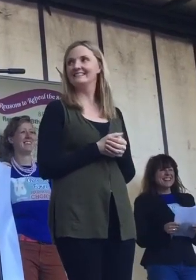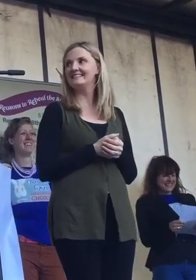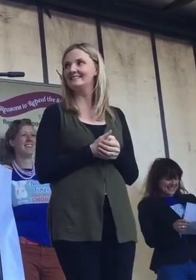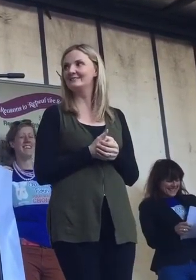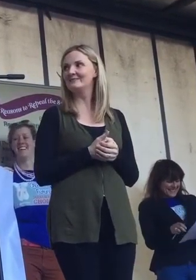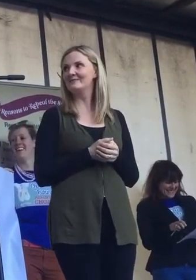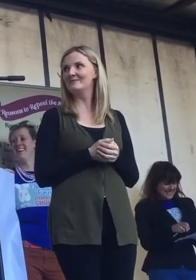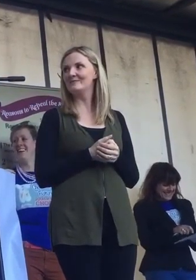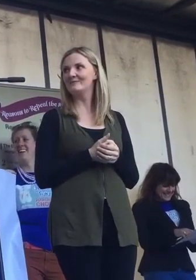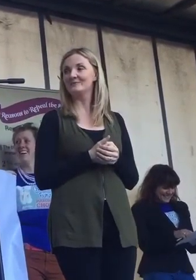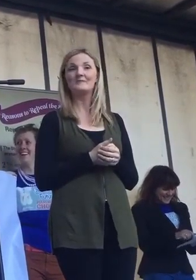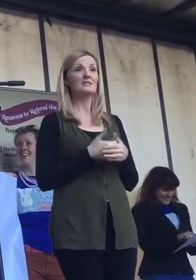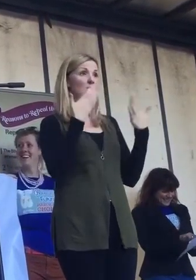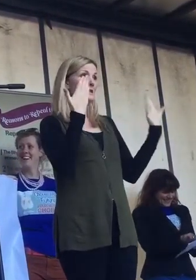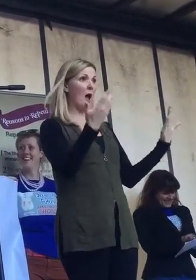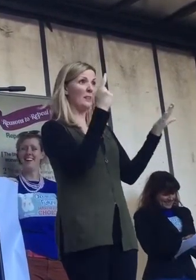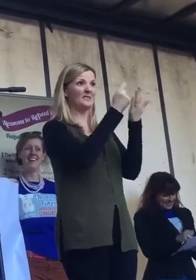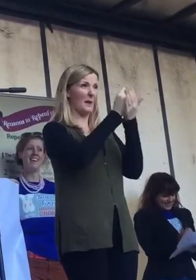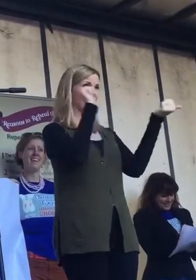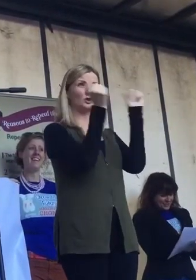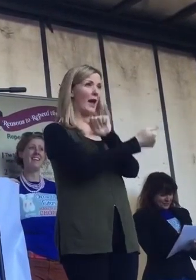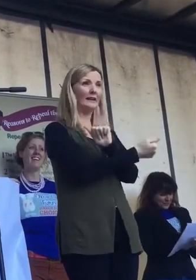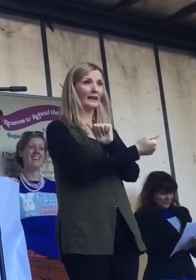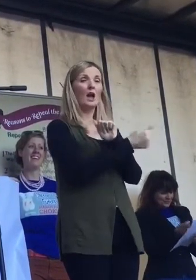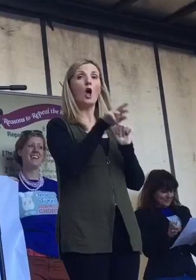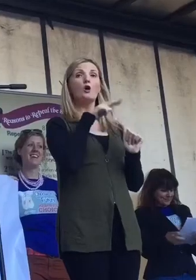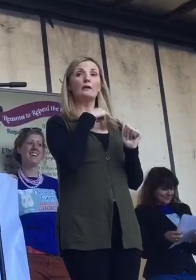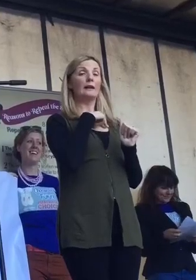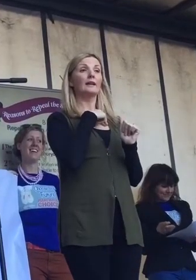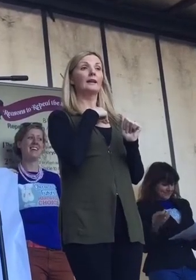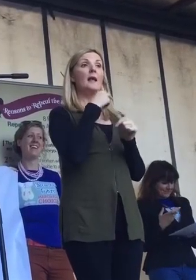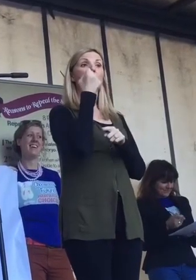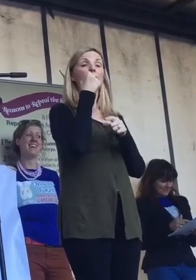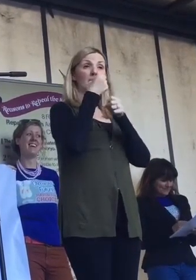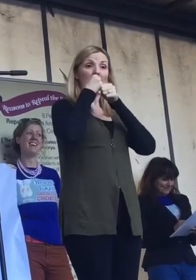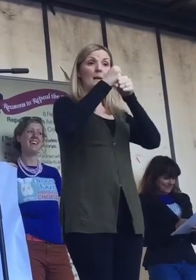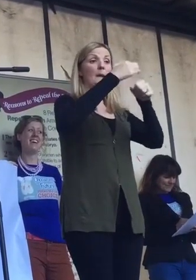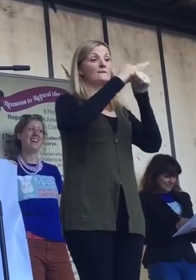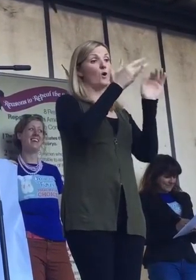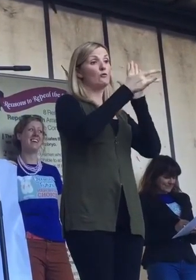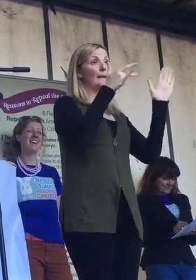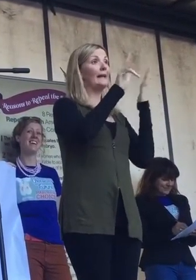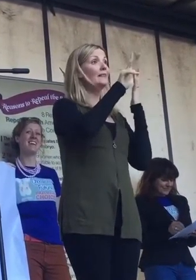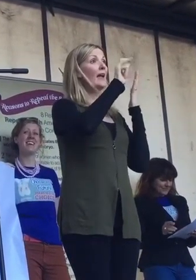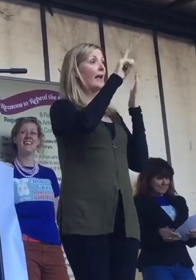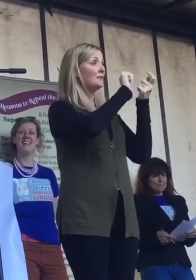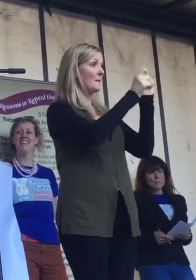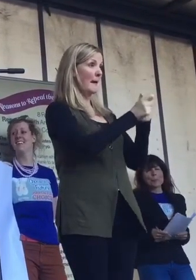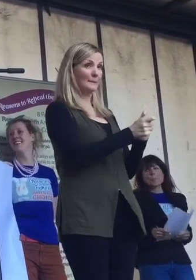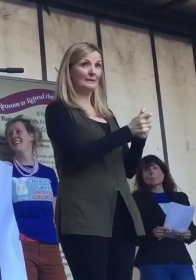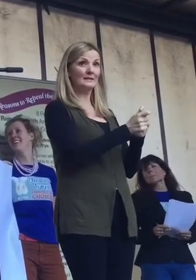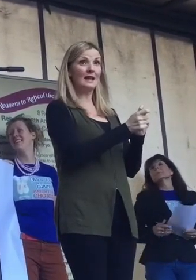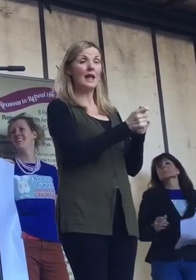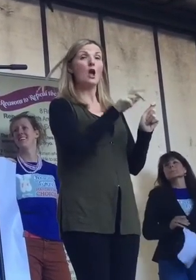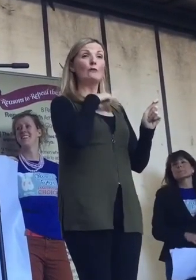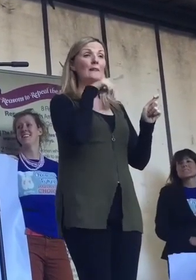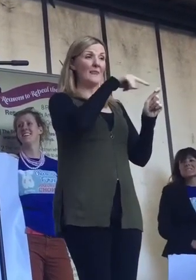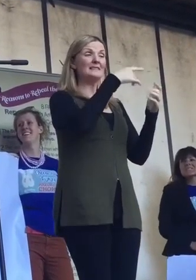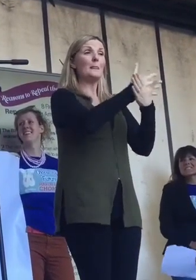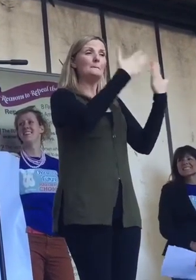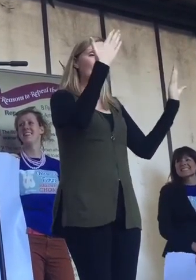And turning it is. The move to repeal the 8th Amendment, the biggest barrier to